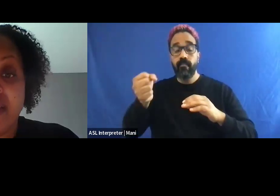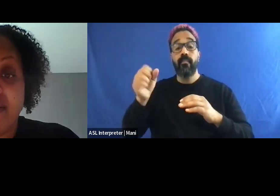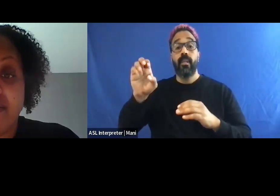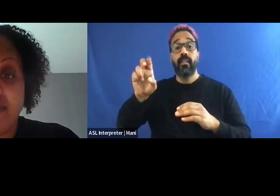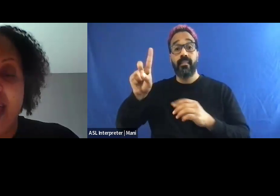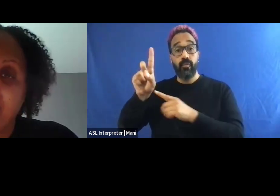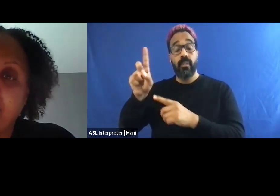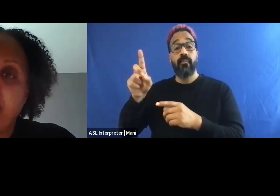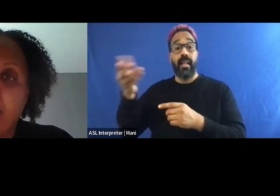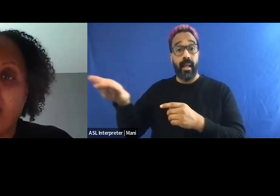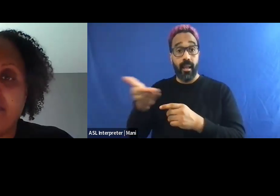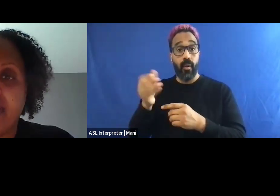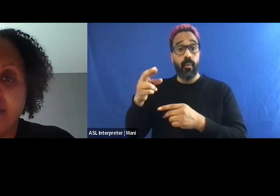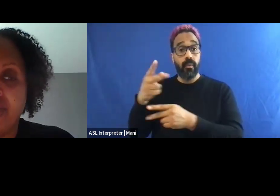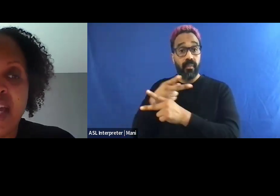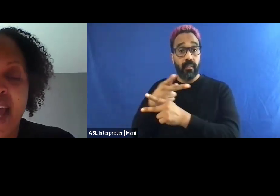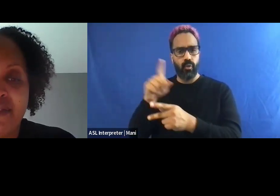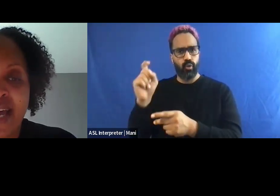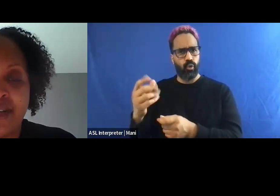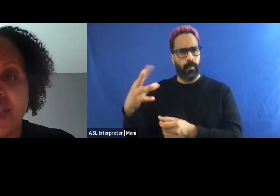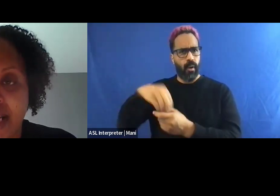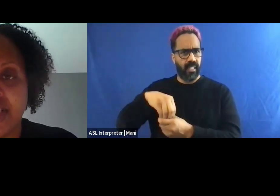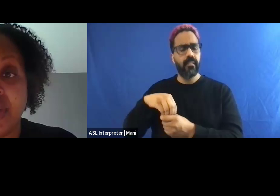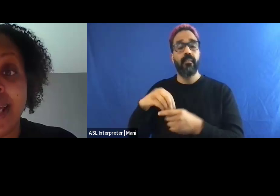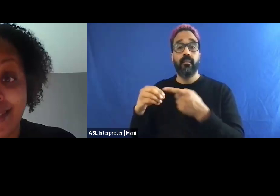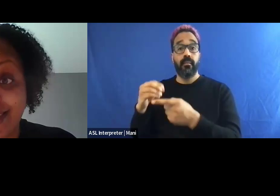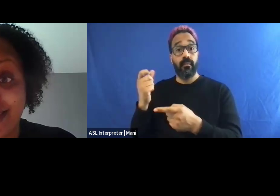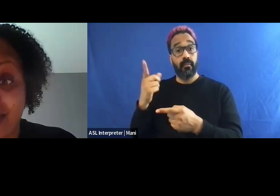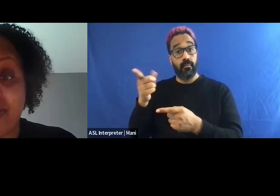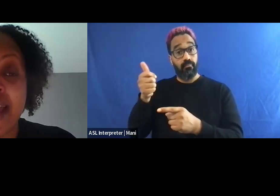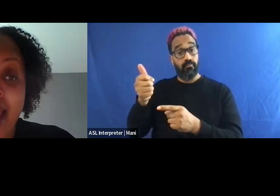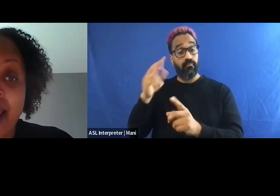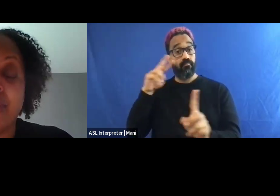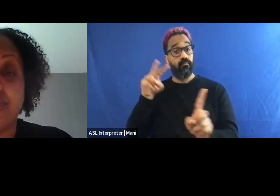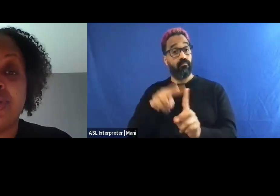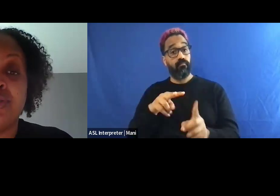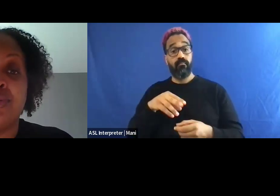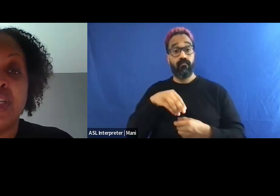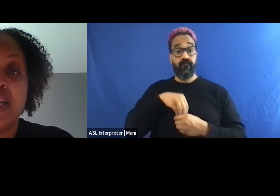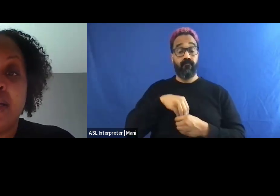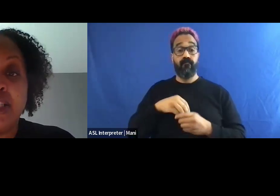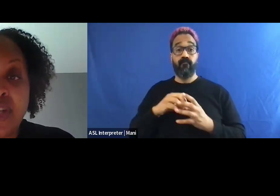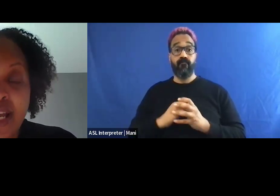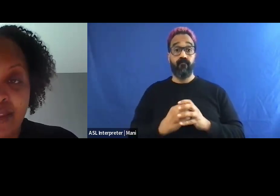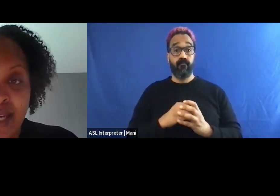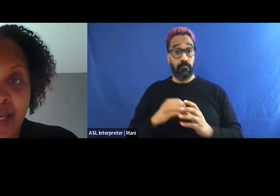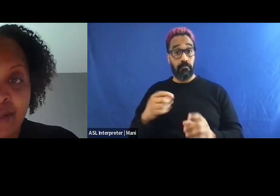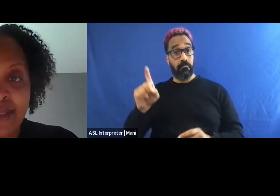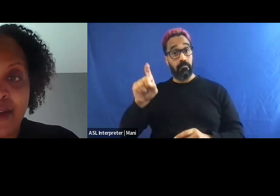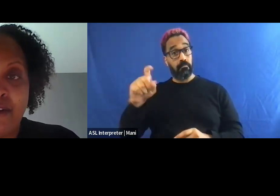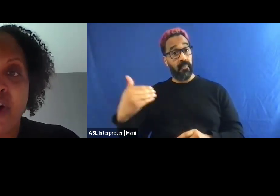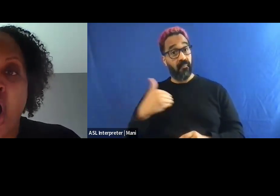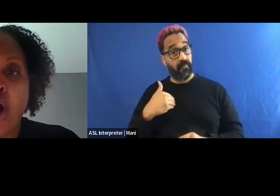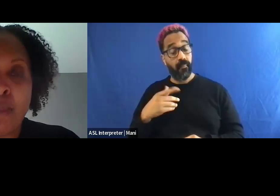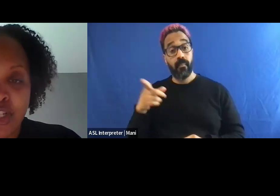director, that should be a part of it. Do they have that intersectional lens? Are they able to look at